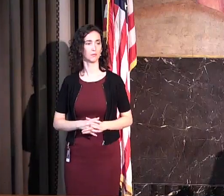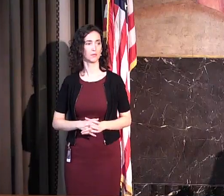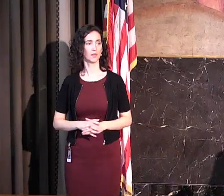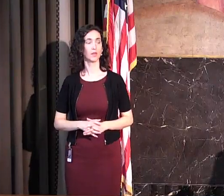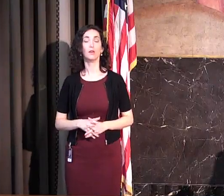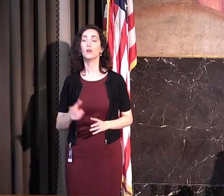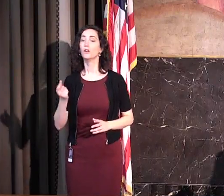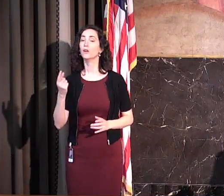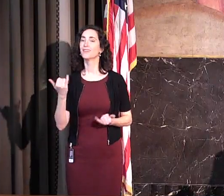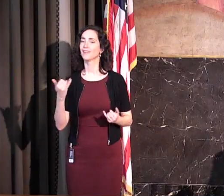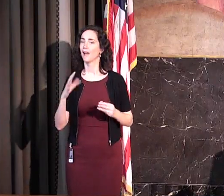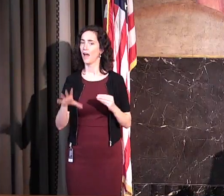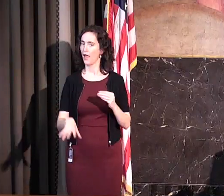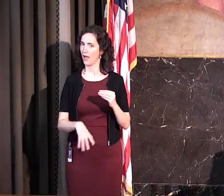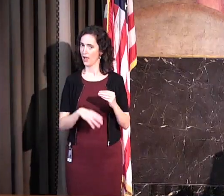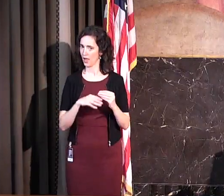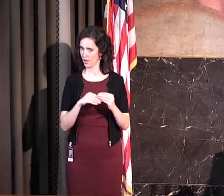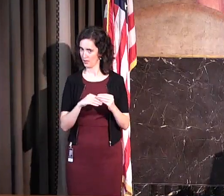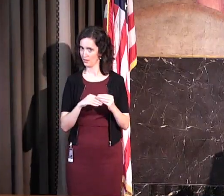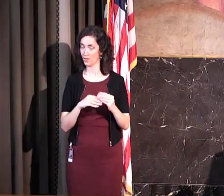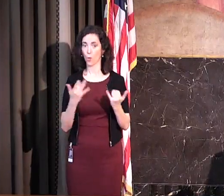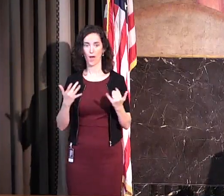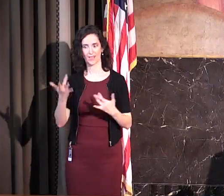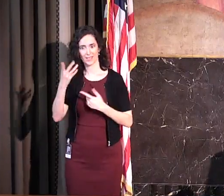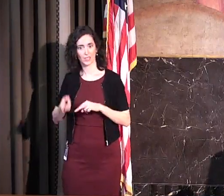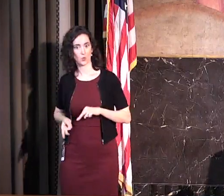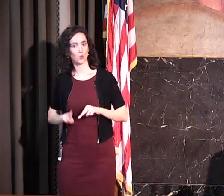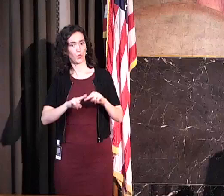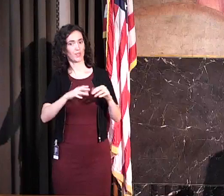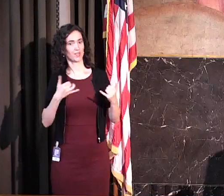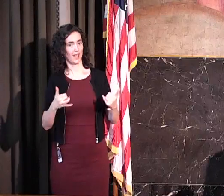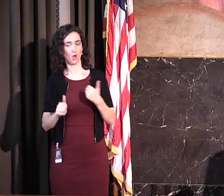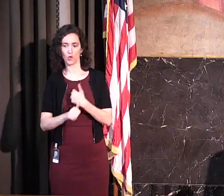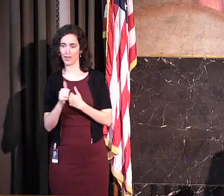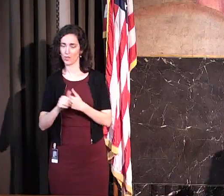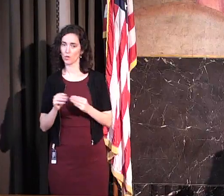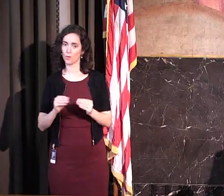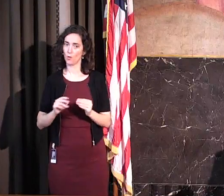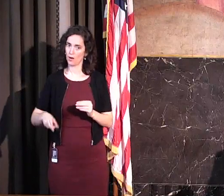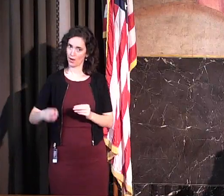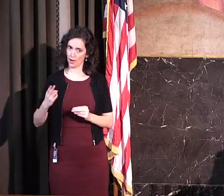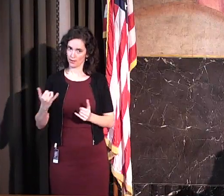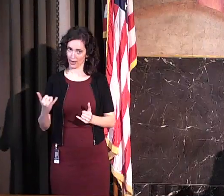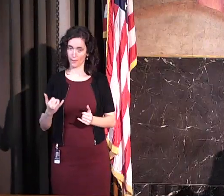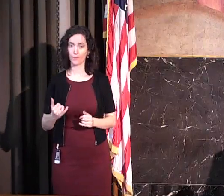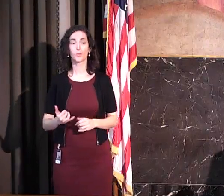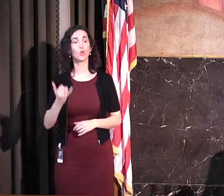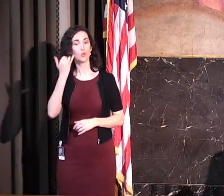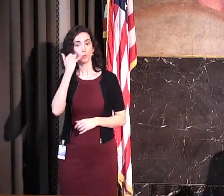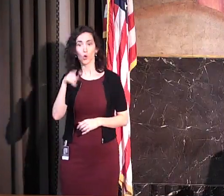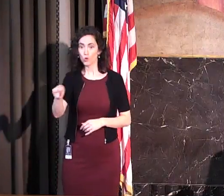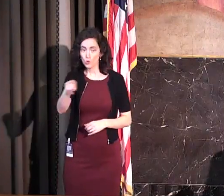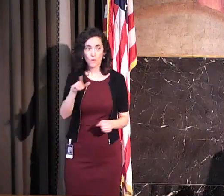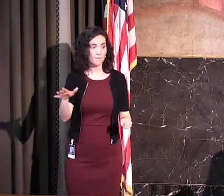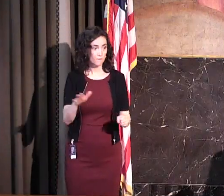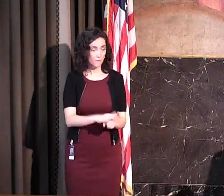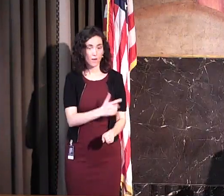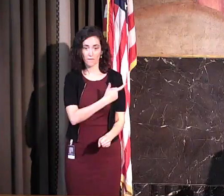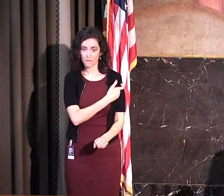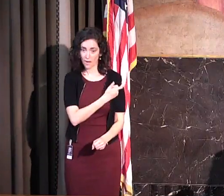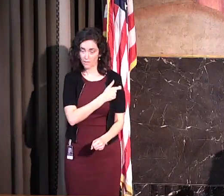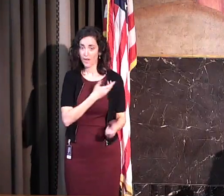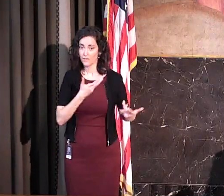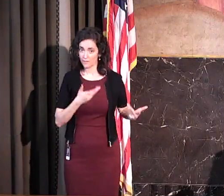What we will add now, because we are now in a surge and the risk is now higher, if you are fully vaccinated and